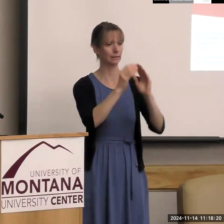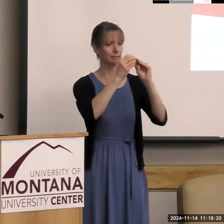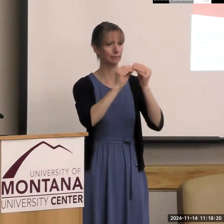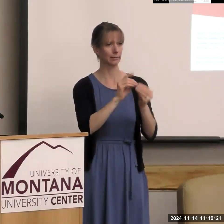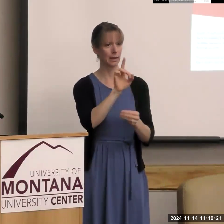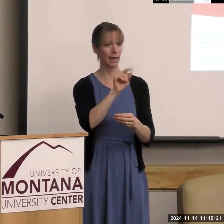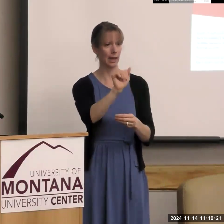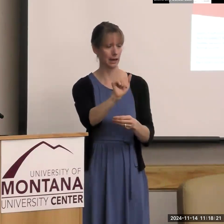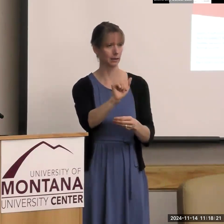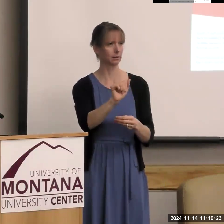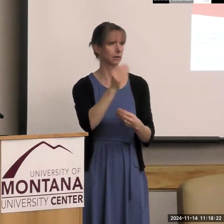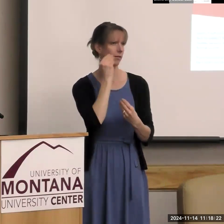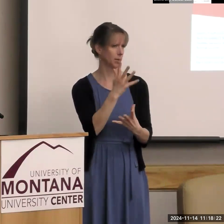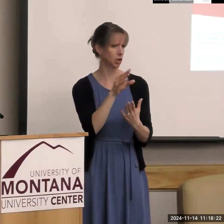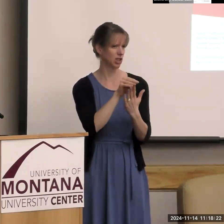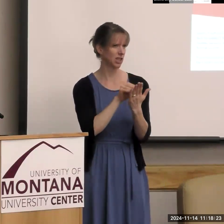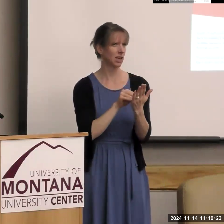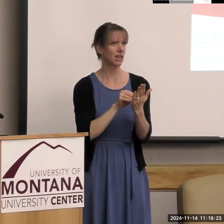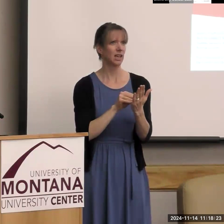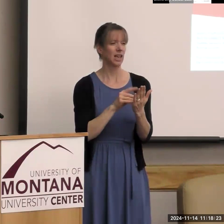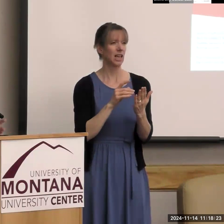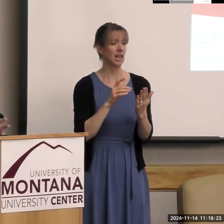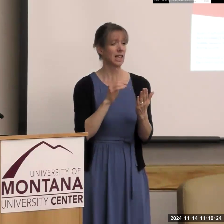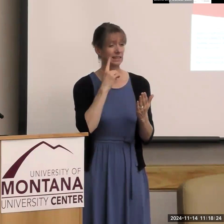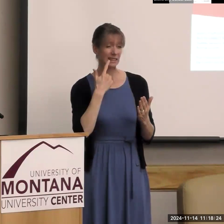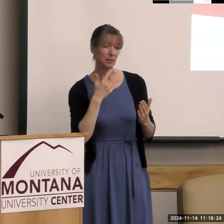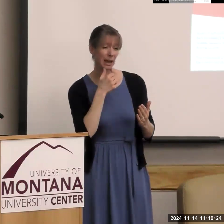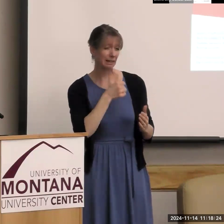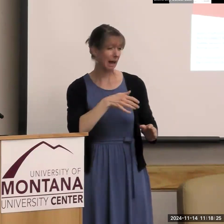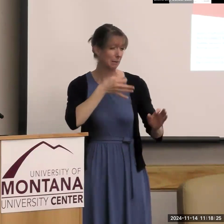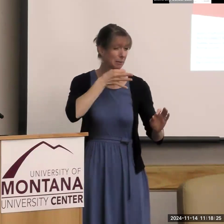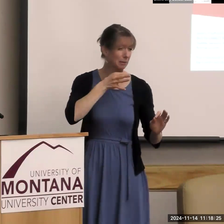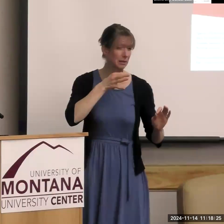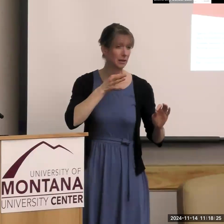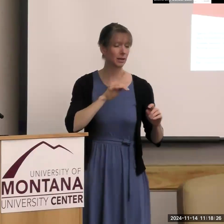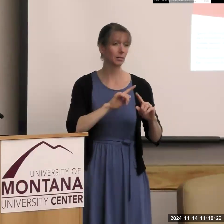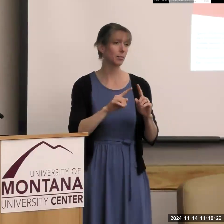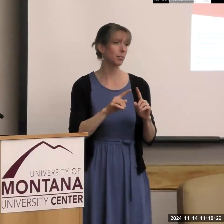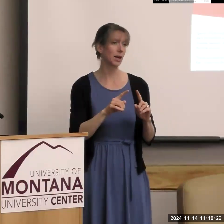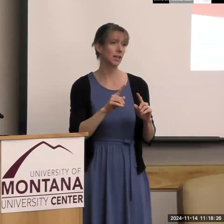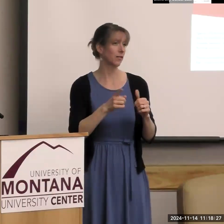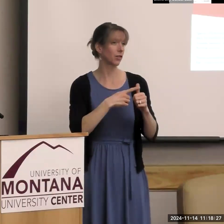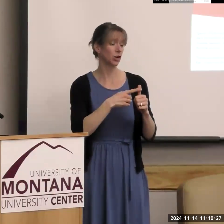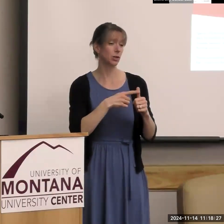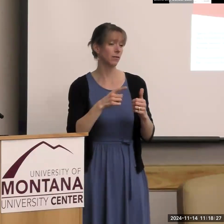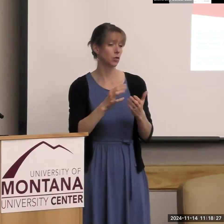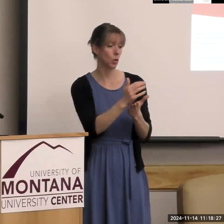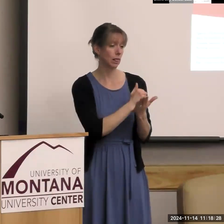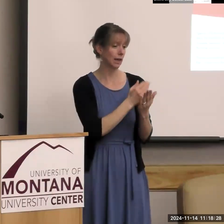like a punt, but if you don't have it, you don't have it, and that's the first thing you need to do is go back and get it.